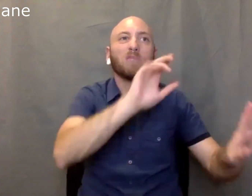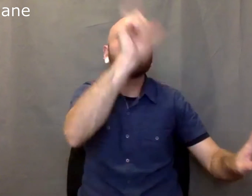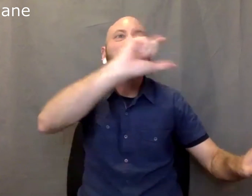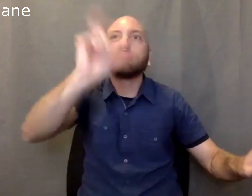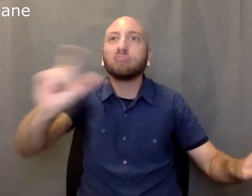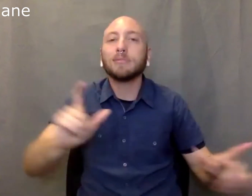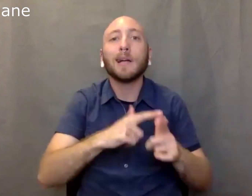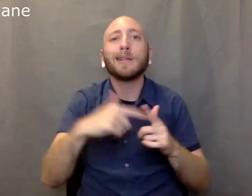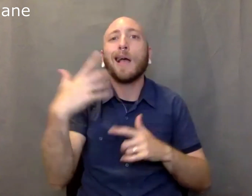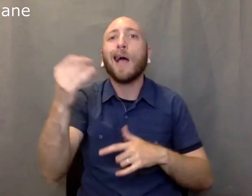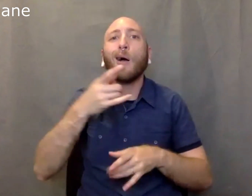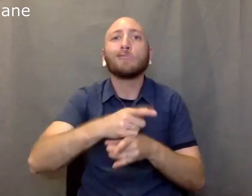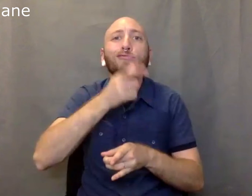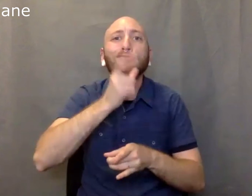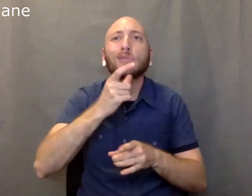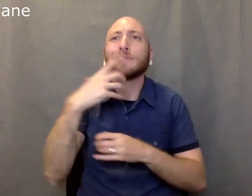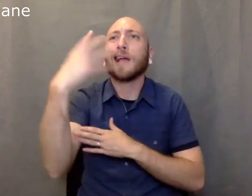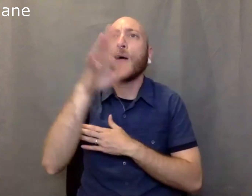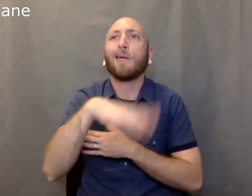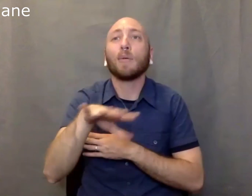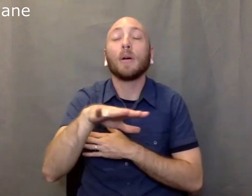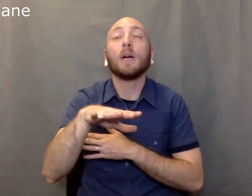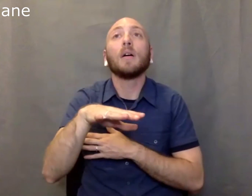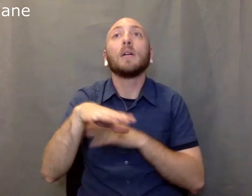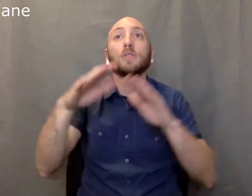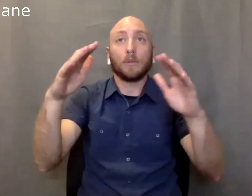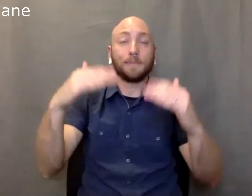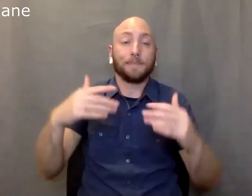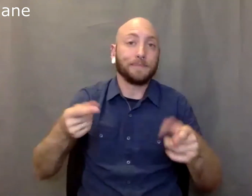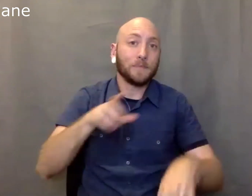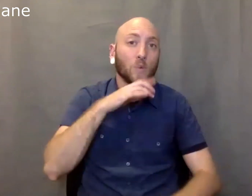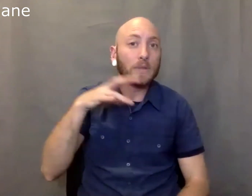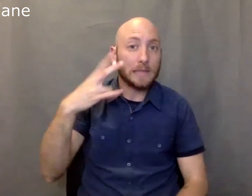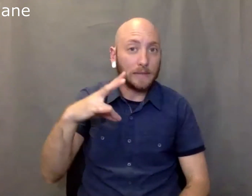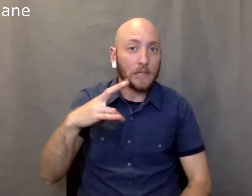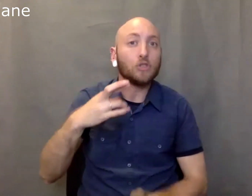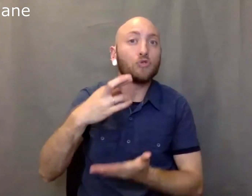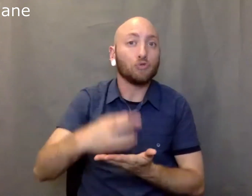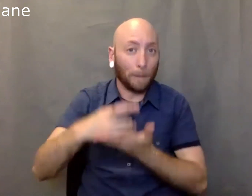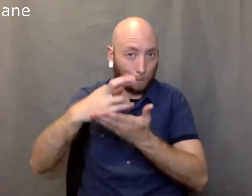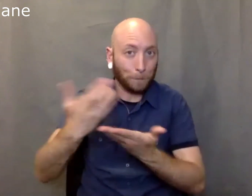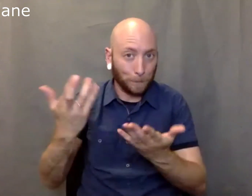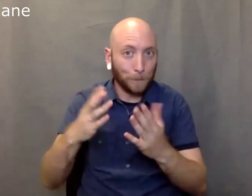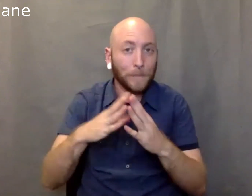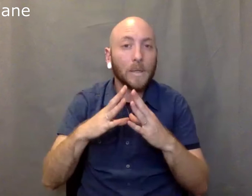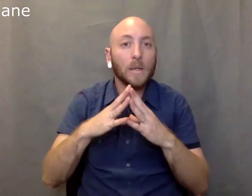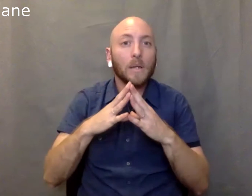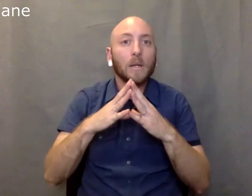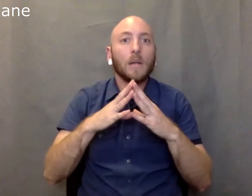blah blah. And then I went to rehab when I was 17, like I said earlier, and that's when I first was introduced to